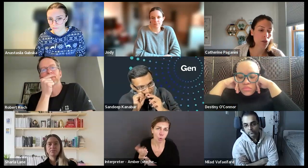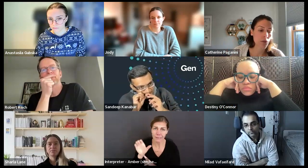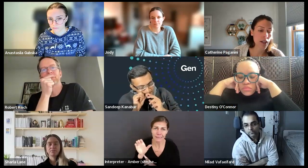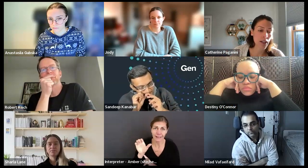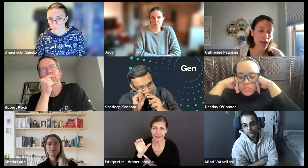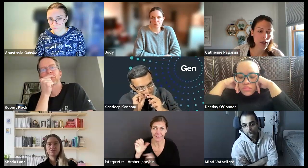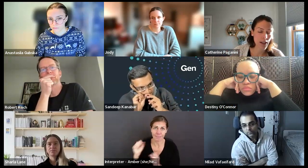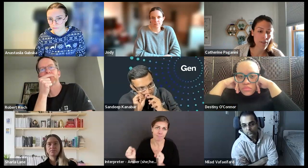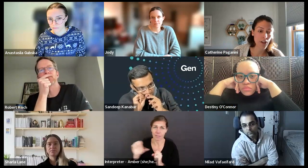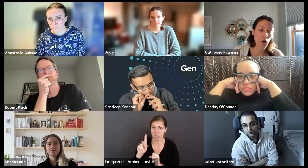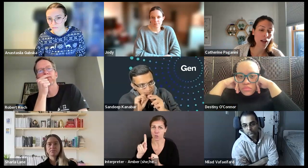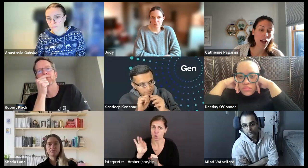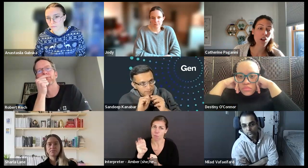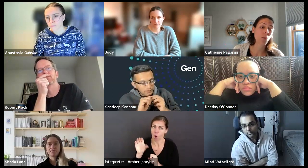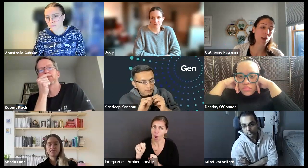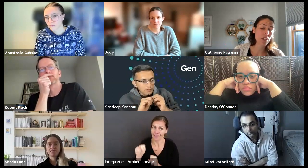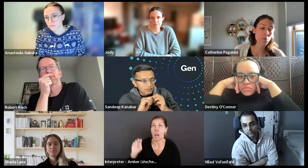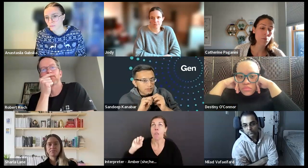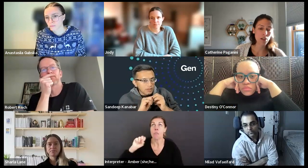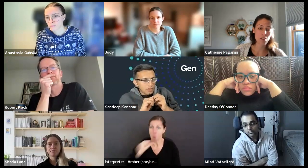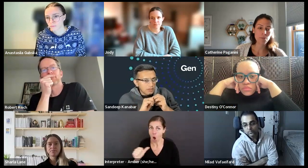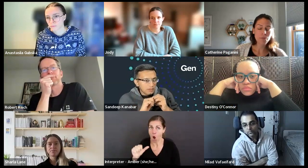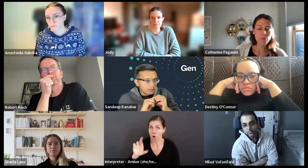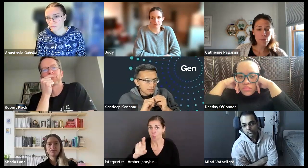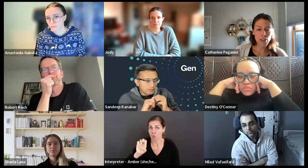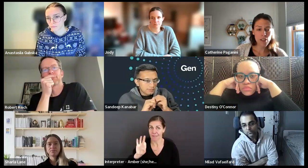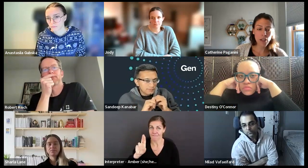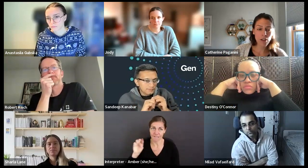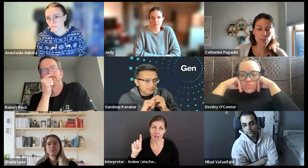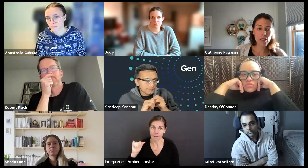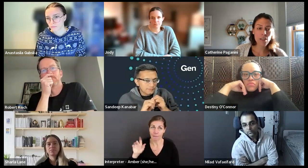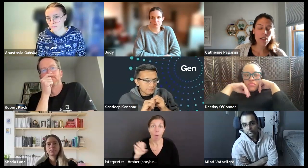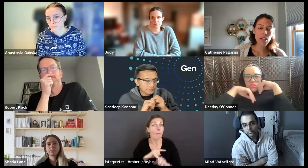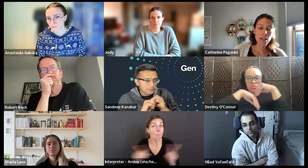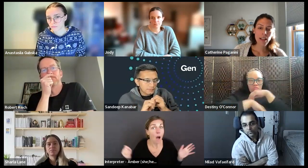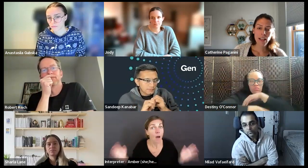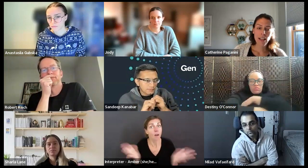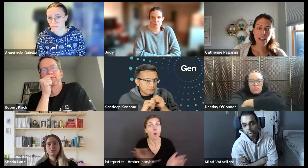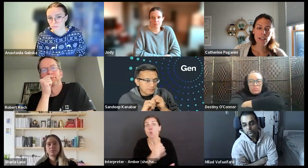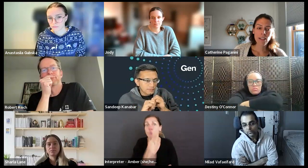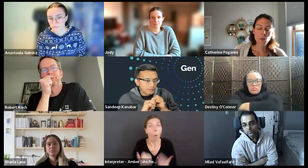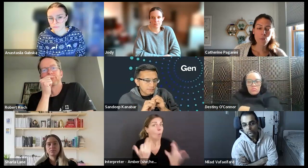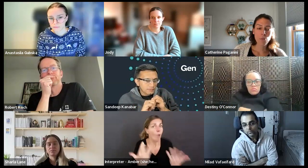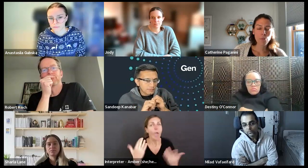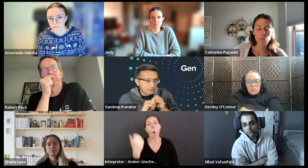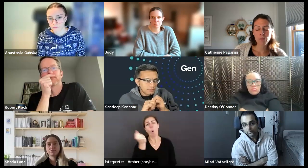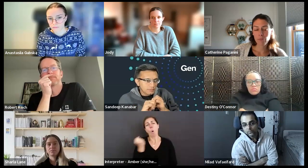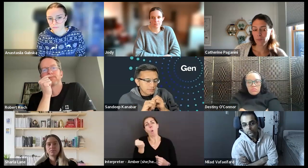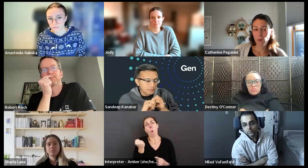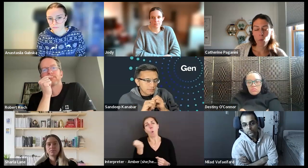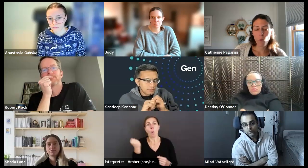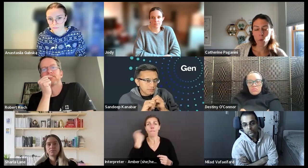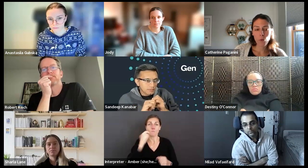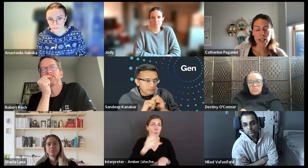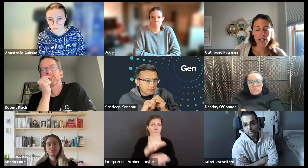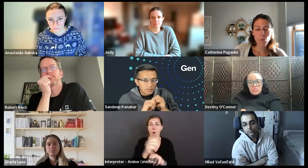cancel should you get have a no. But I would not wait because it's a big conference. And